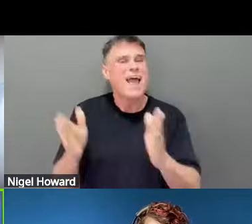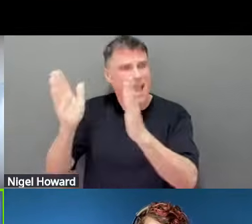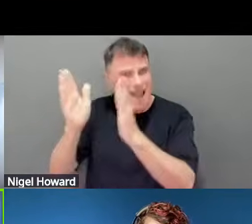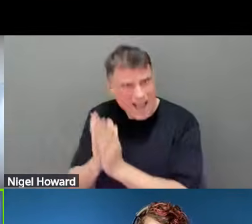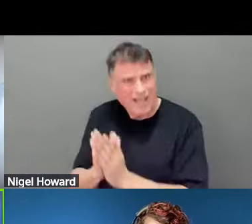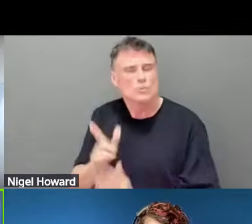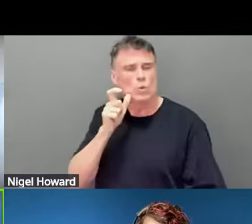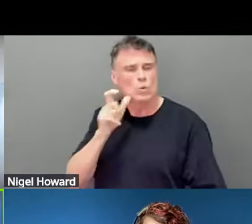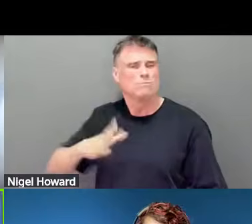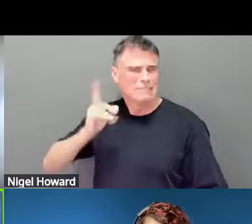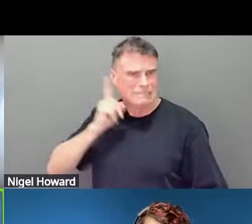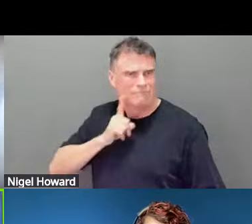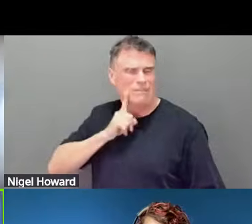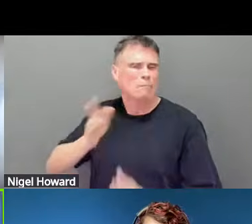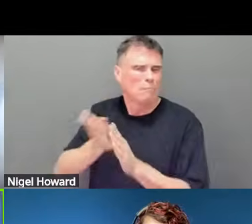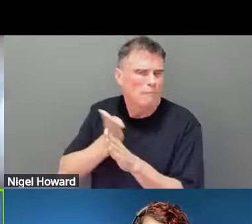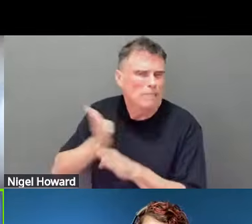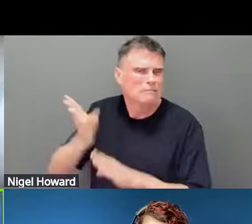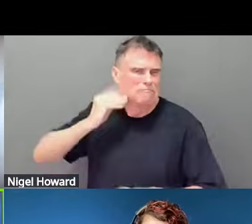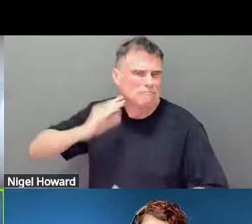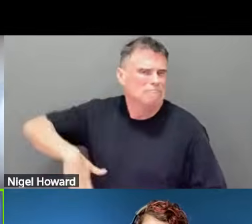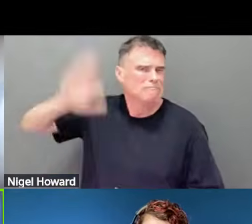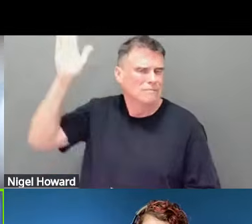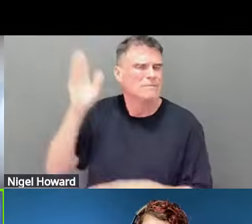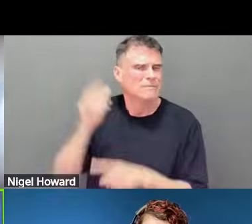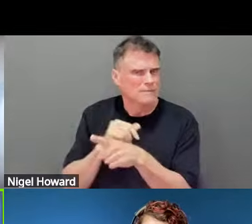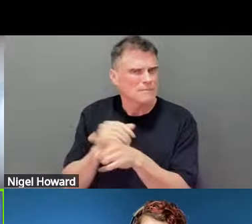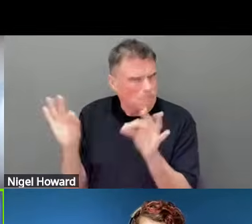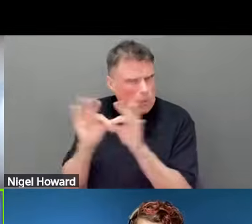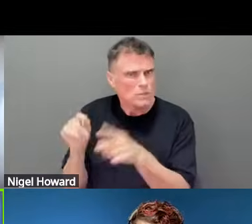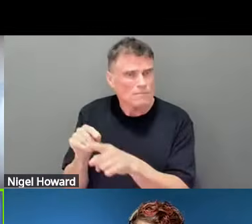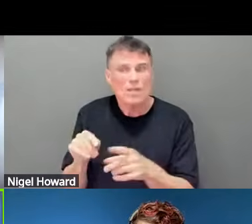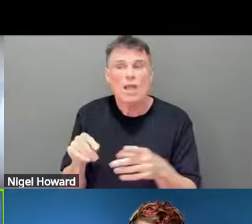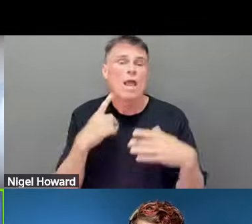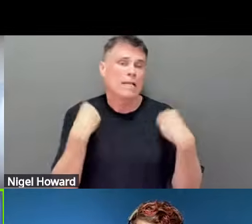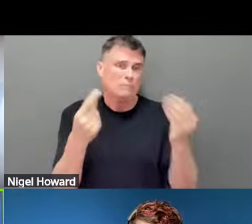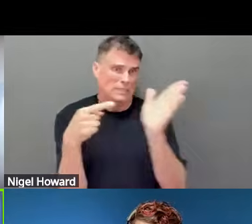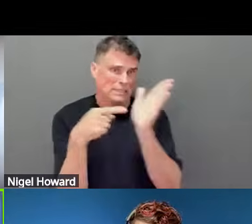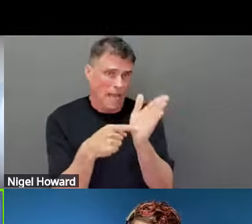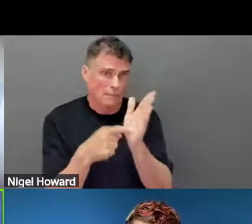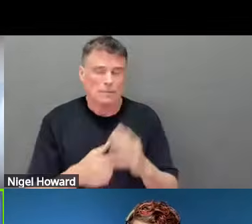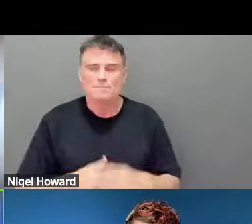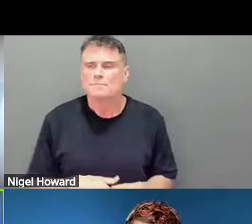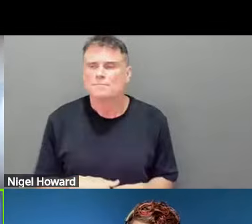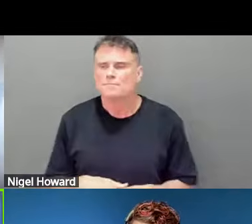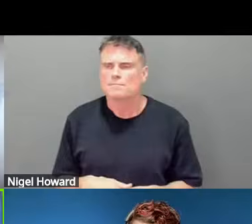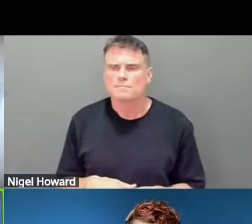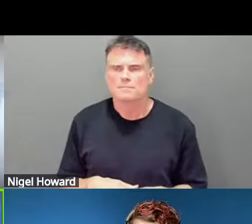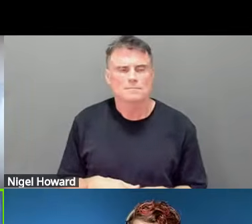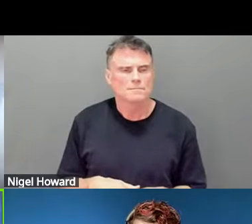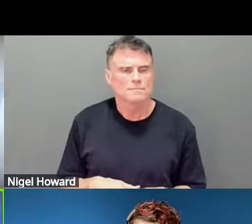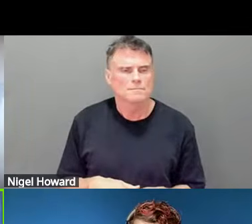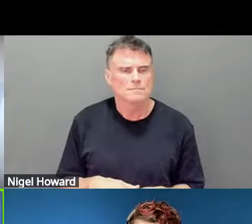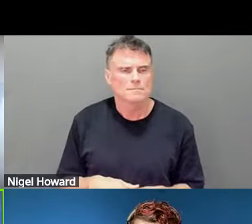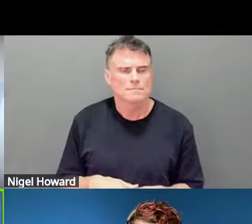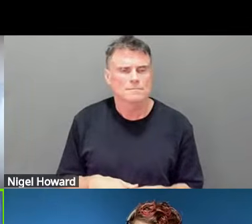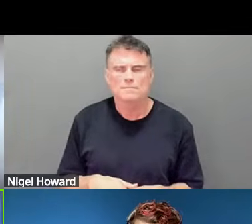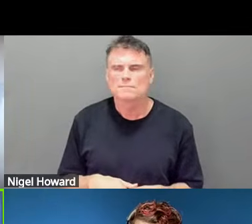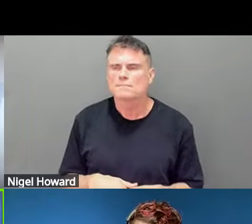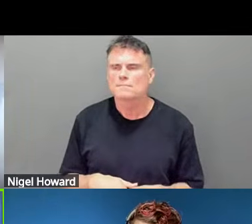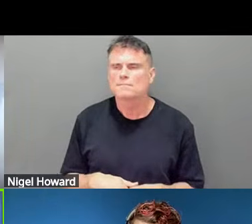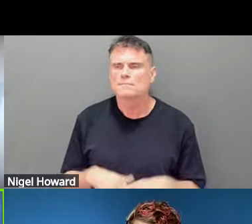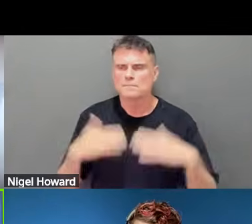got a staff shortage or it's too expensive. And so if you meet with deaf professionals, you will understand